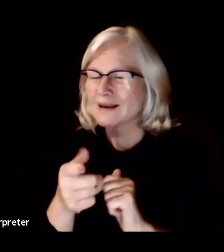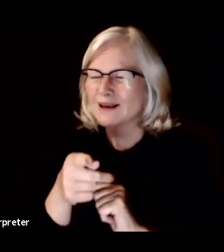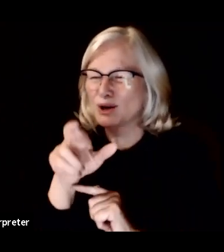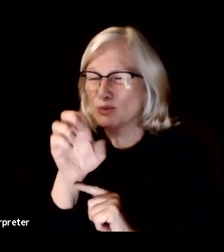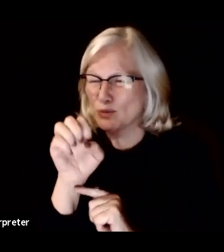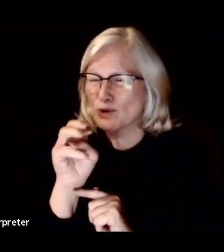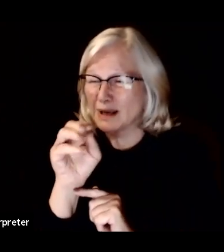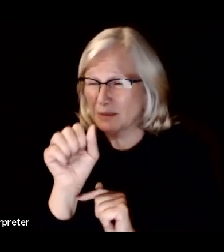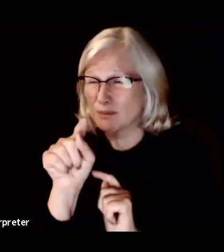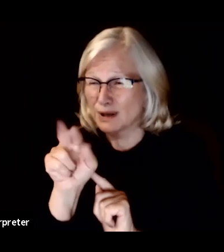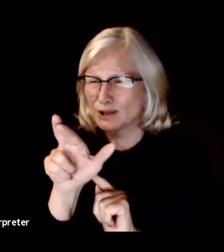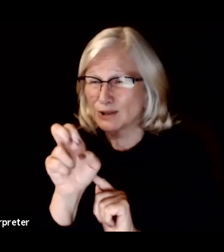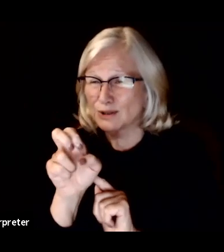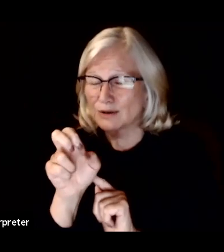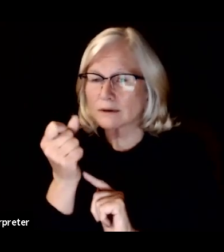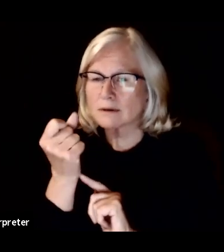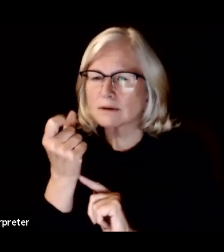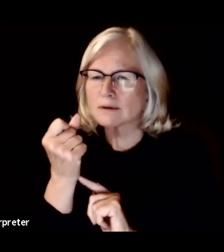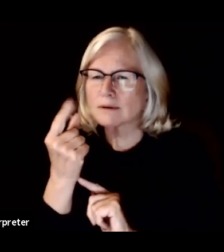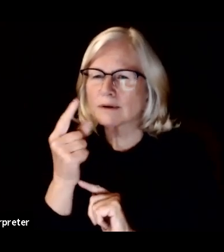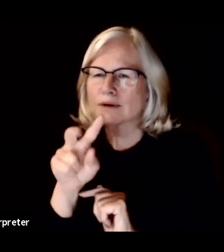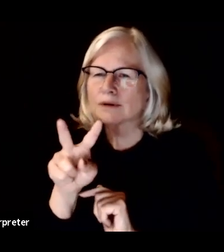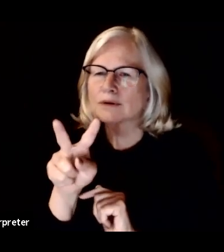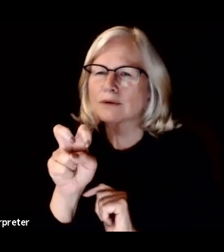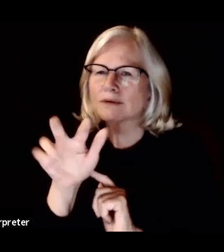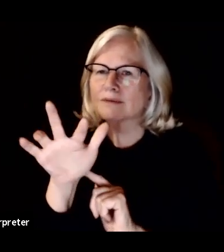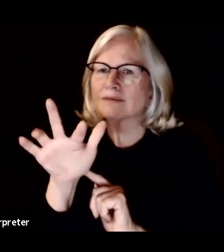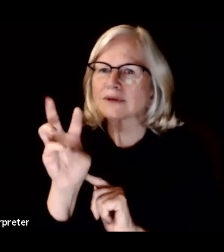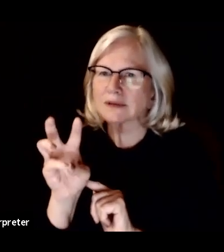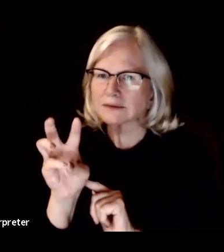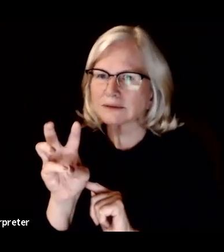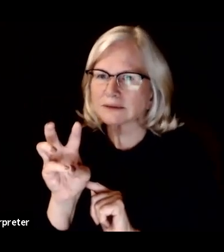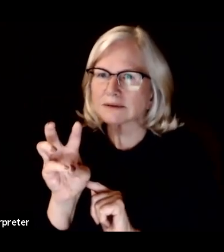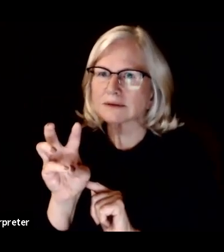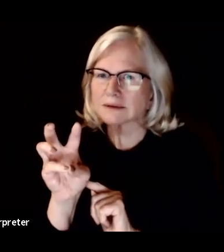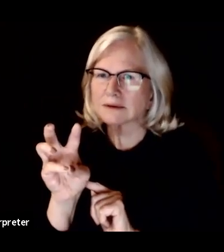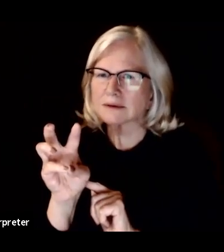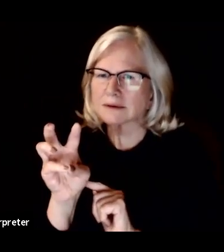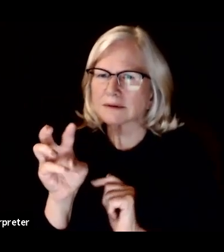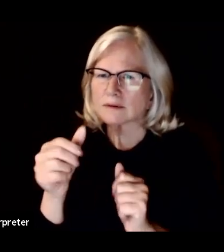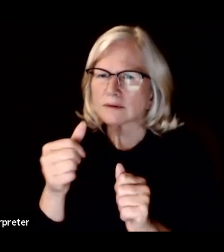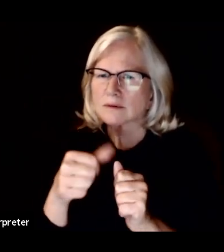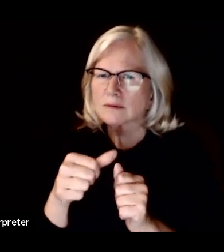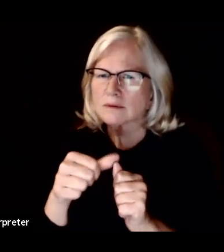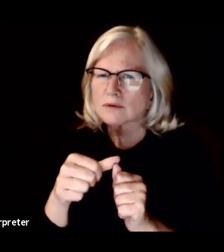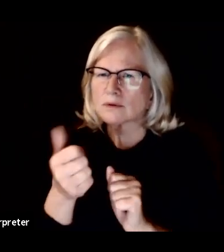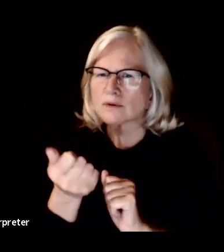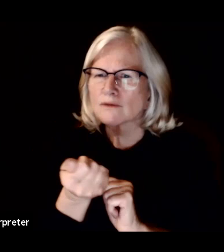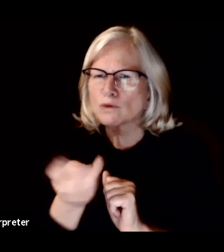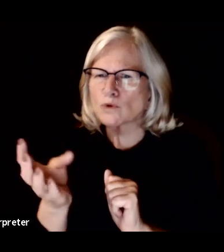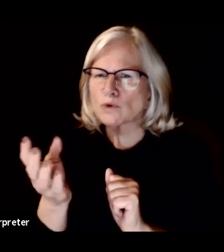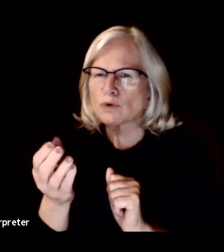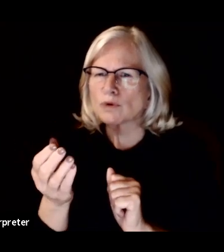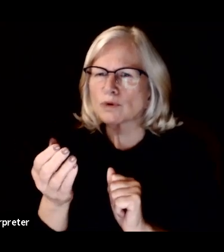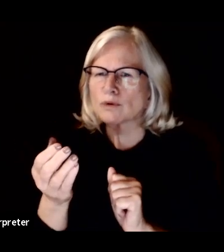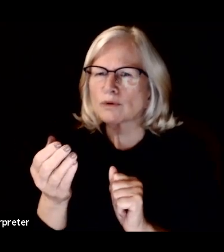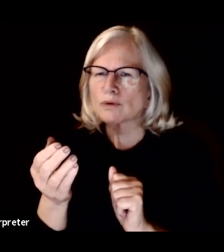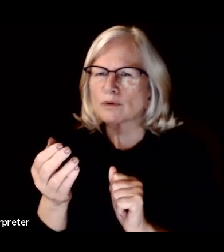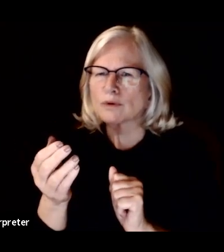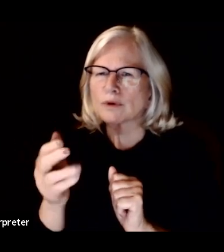256, with complete data, we had a few children, 36, who were admitted